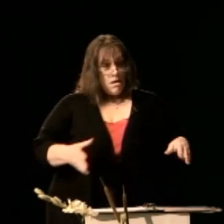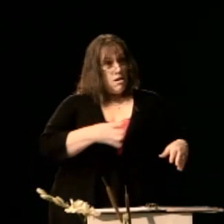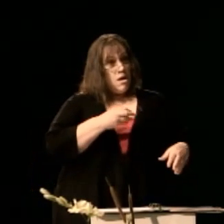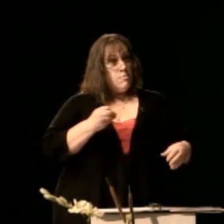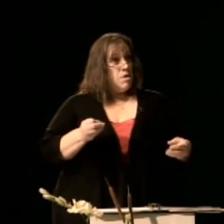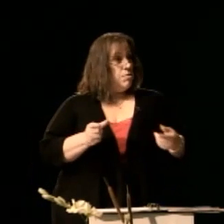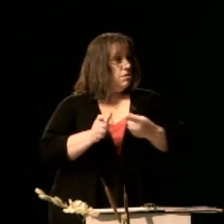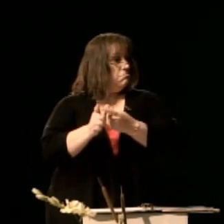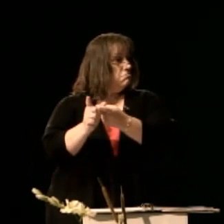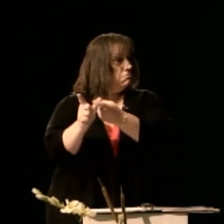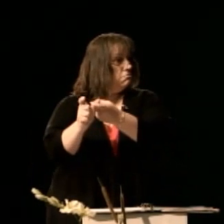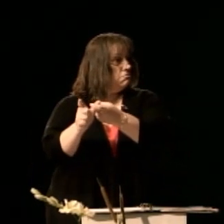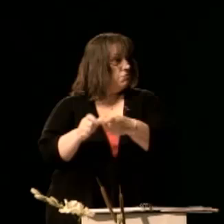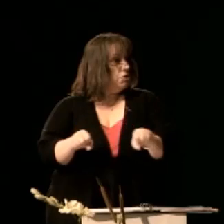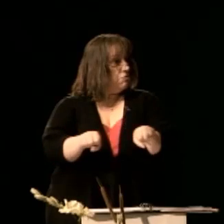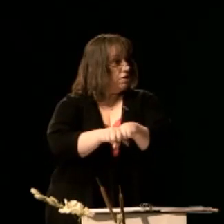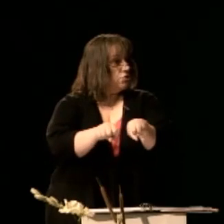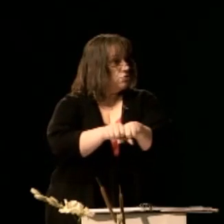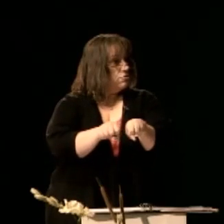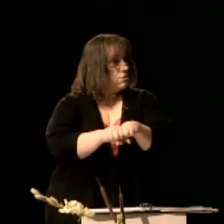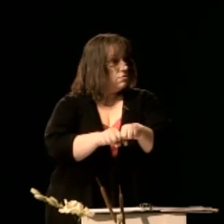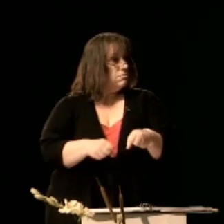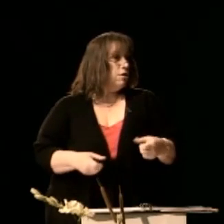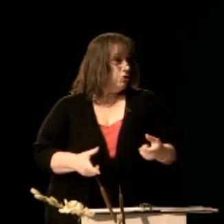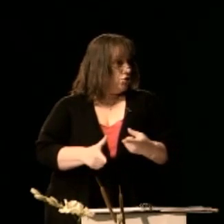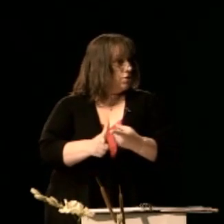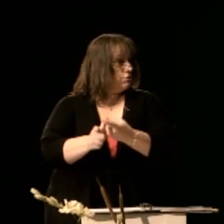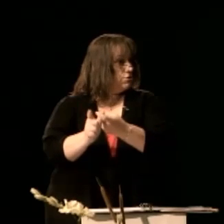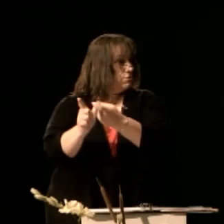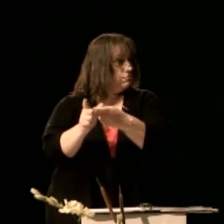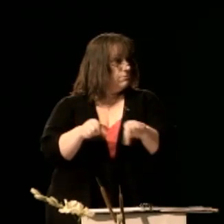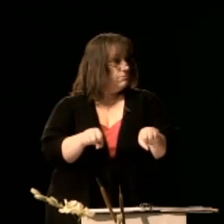And maybe your running shoes or your sneakers.